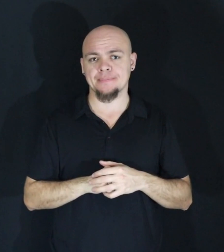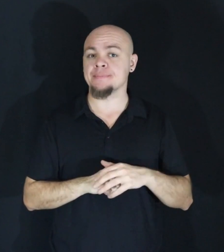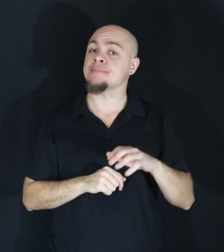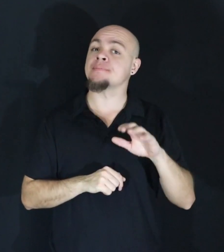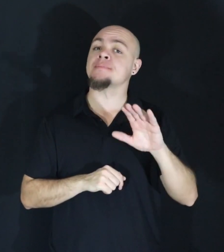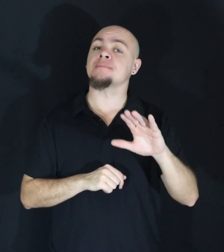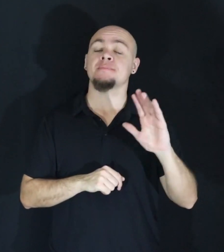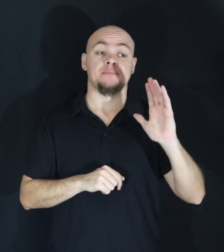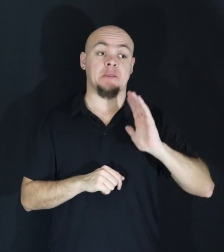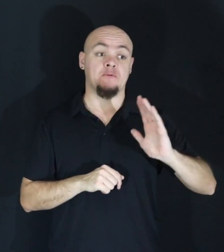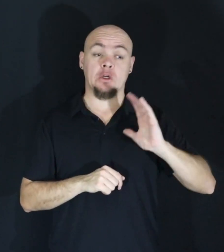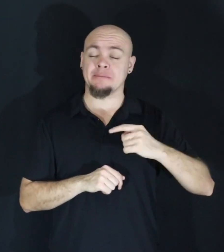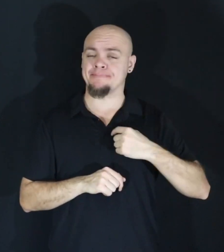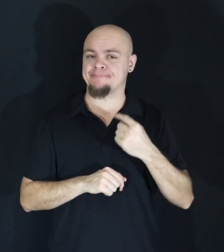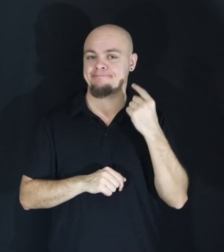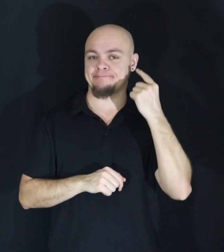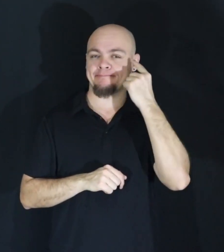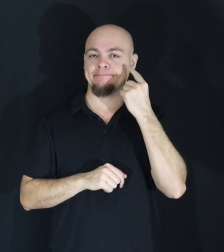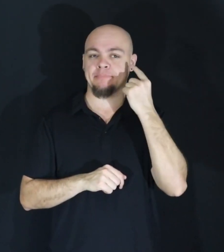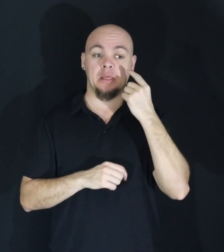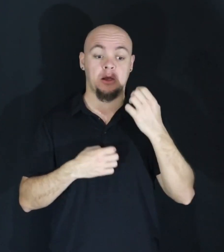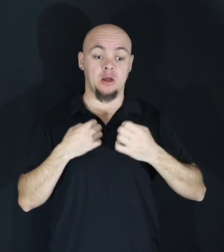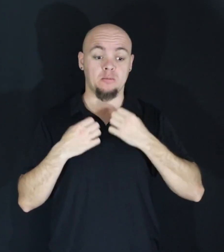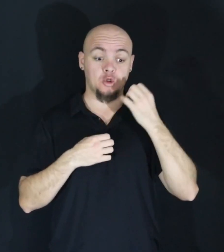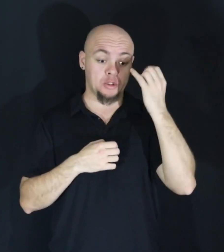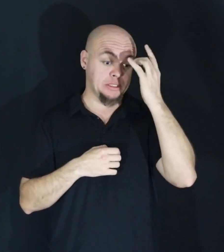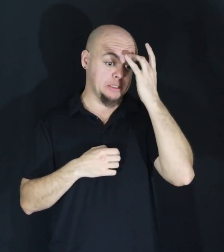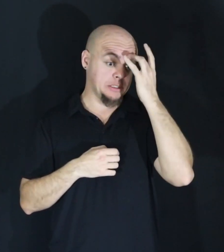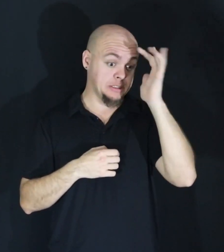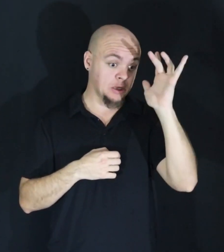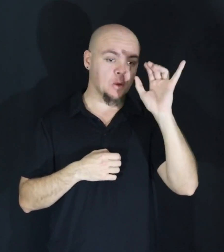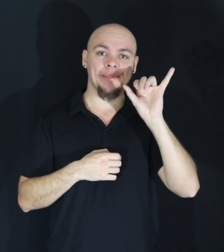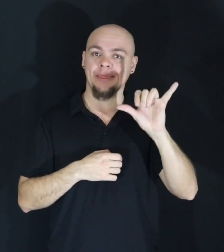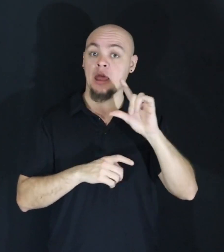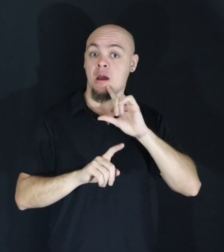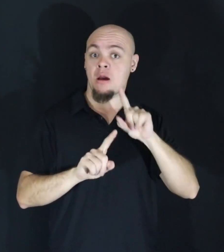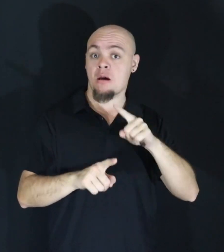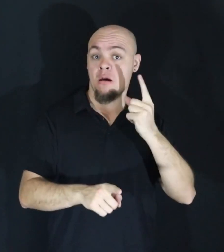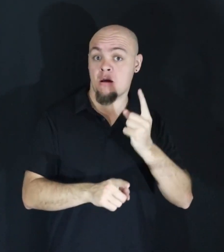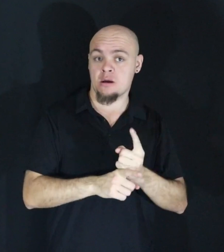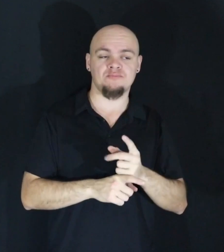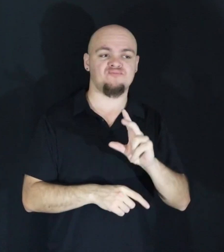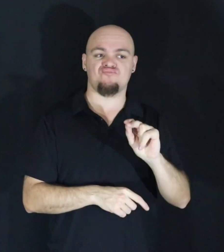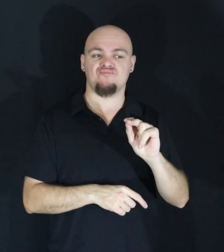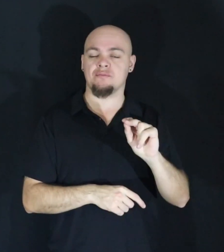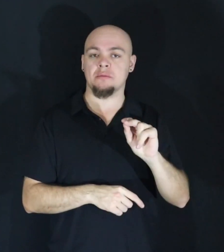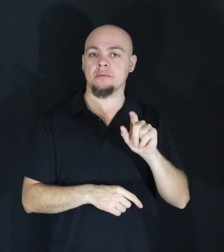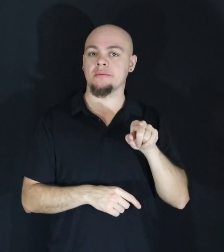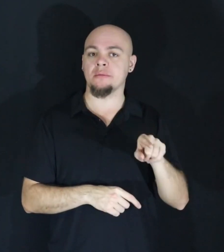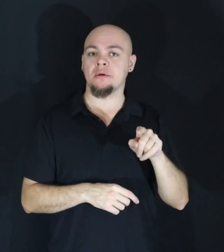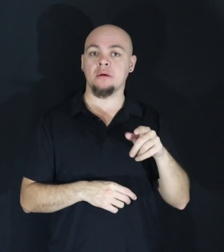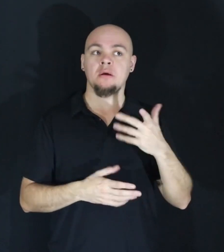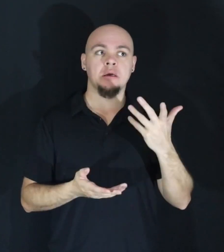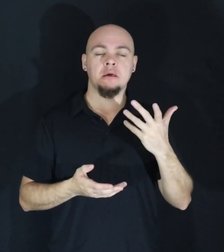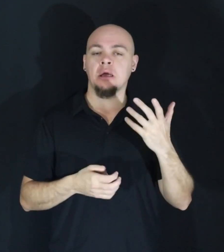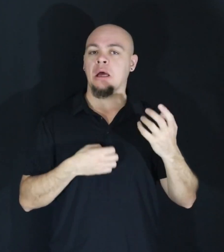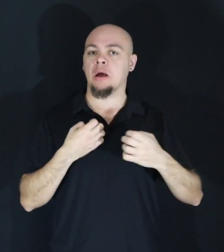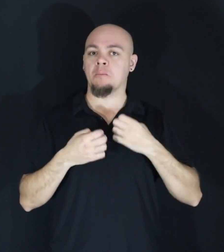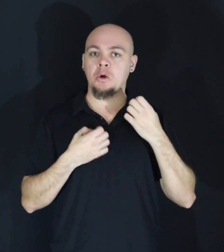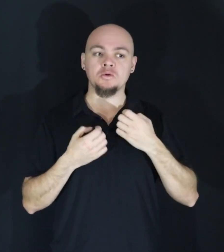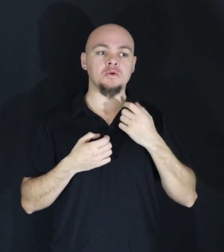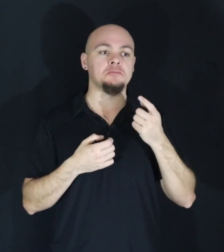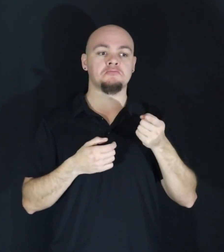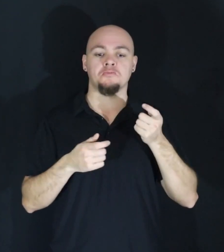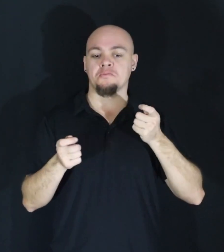I used to think emotional intelligence was the answer, but it wasn't. Because it wasn't enough just to manage